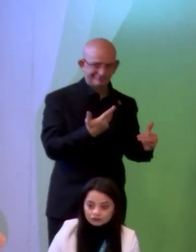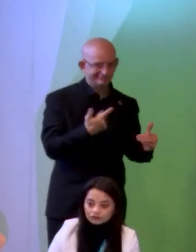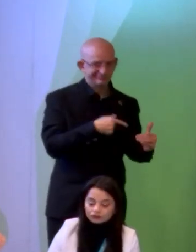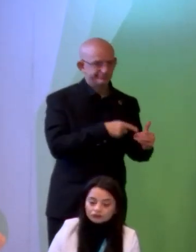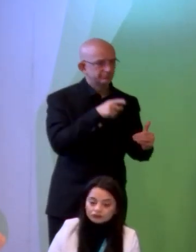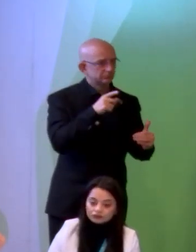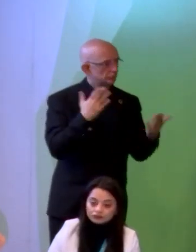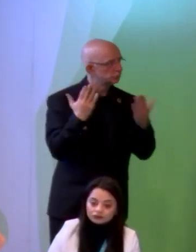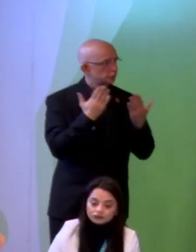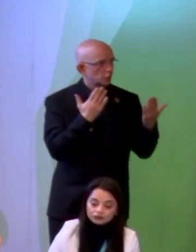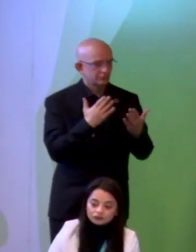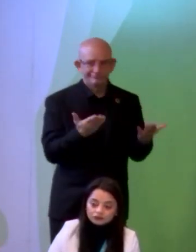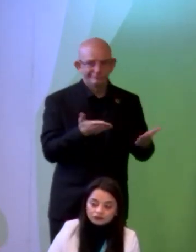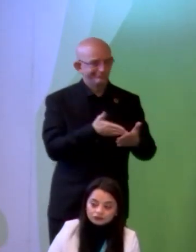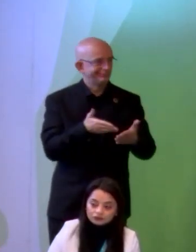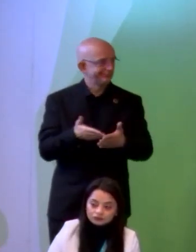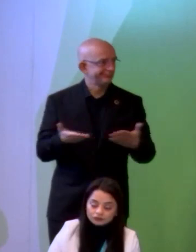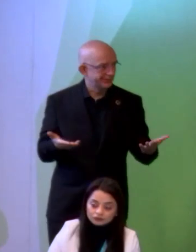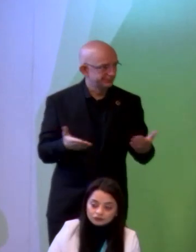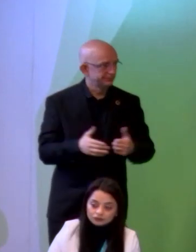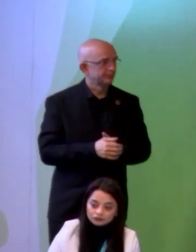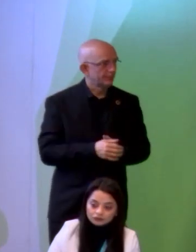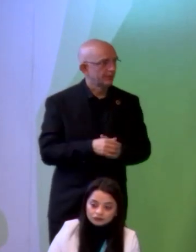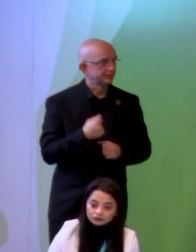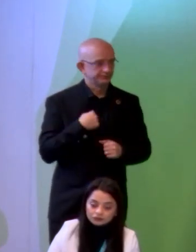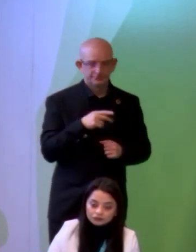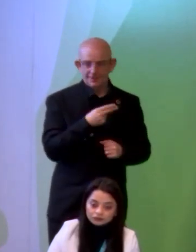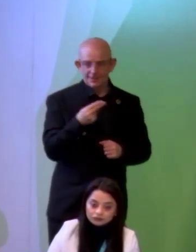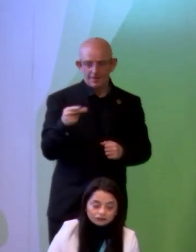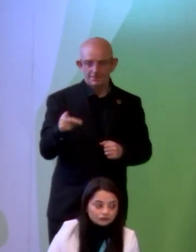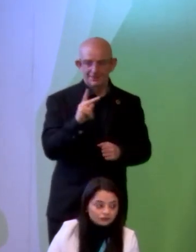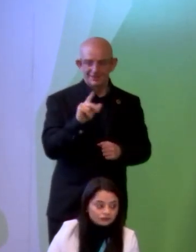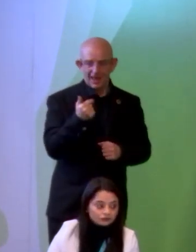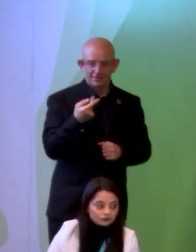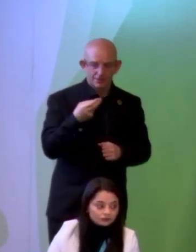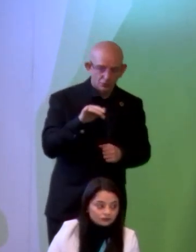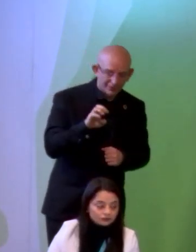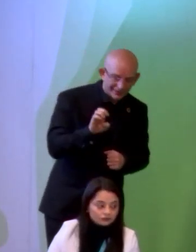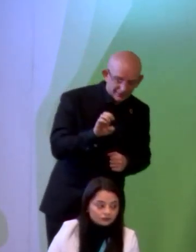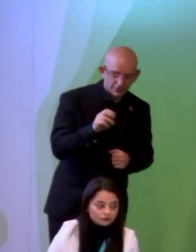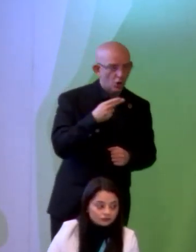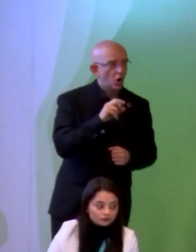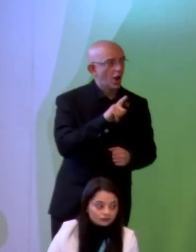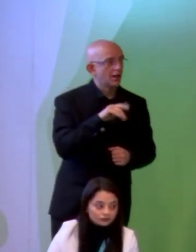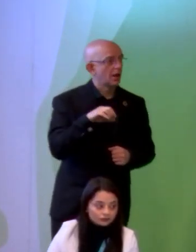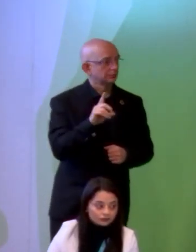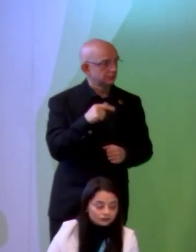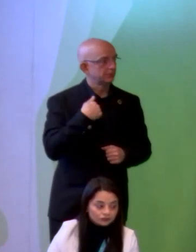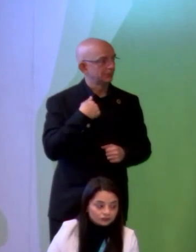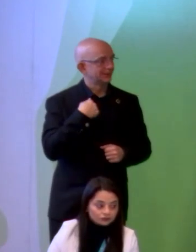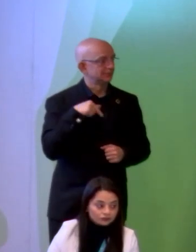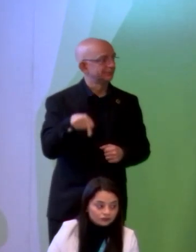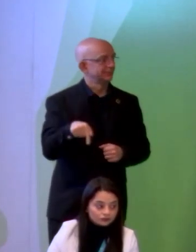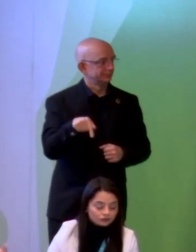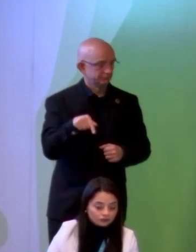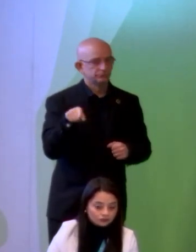So my name is Katie Holland. I'm from the Perkins School for the Blind. We've been